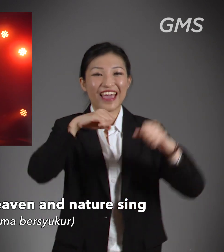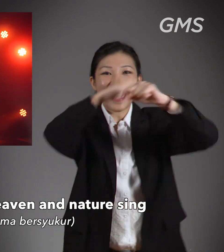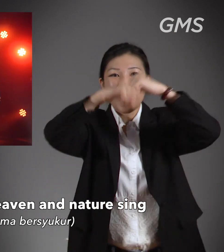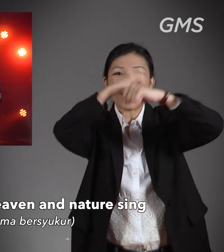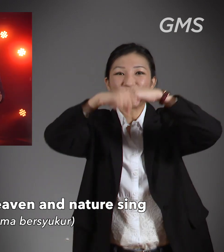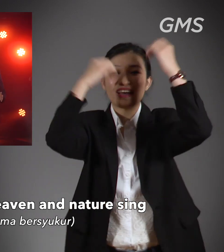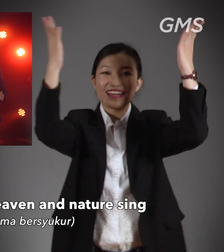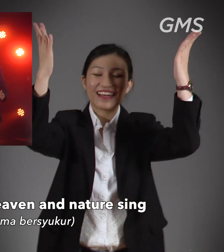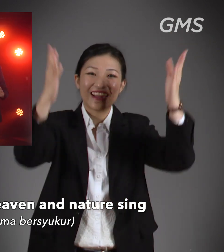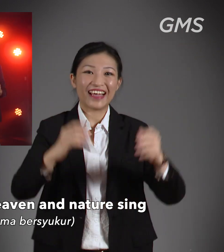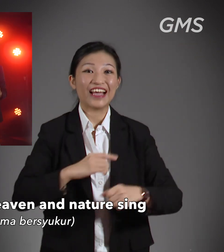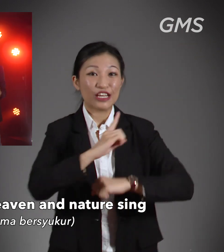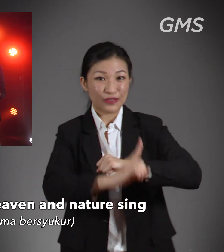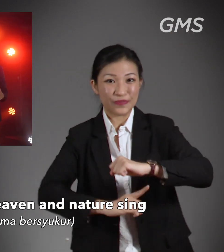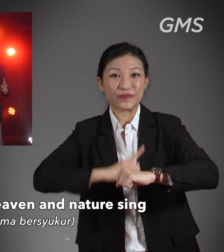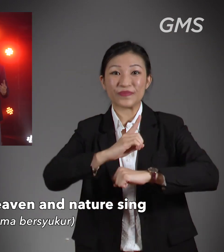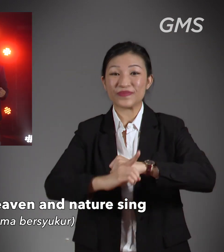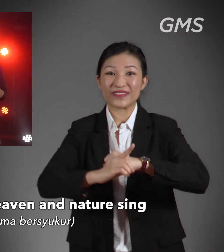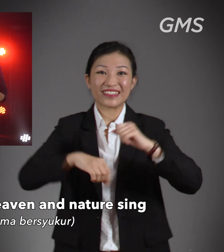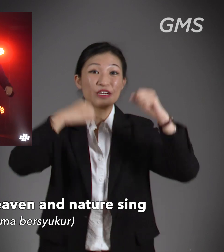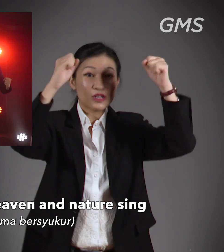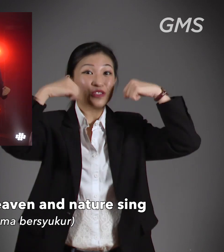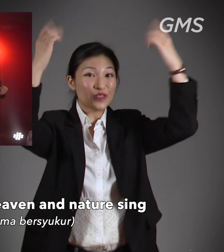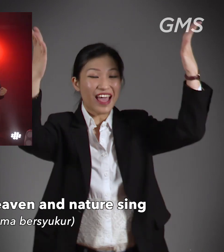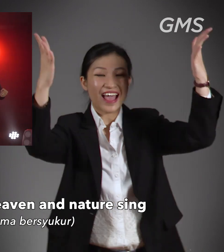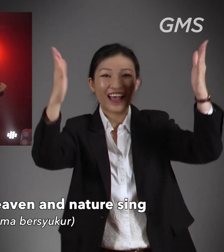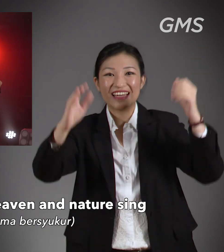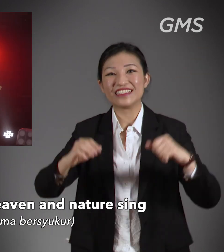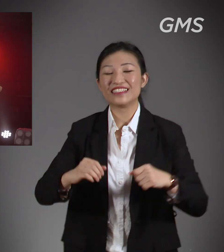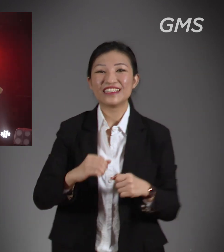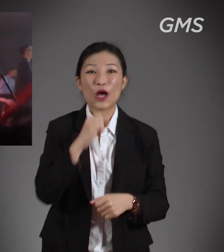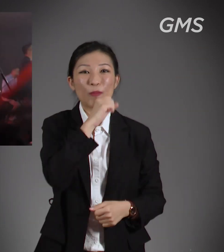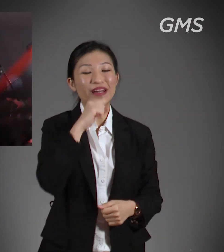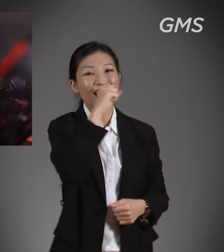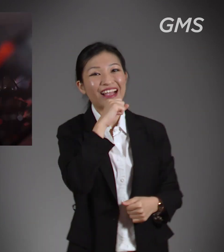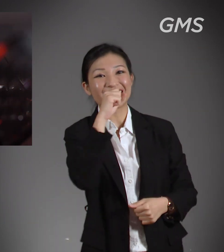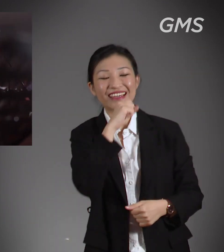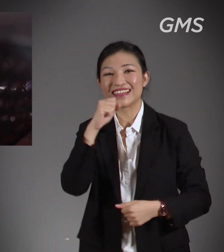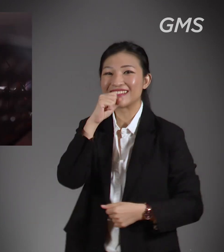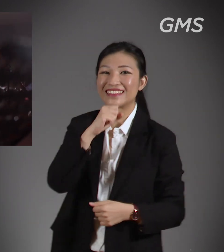heaven and nature sing.